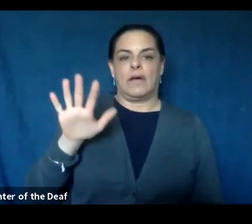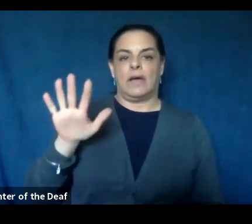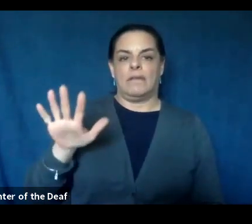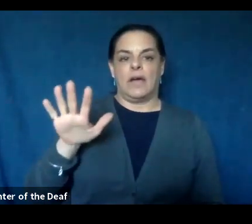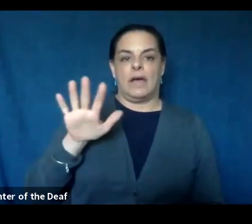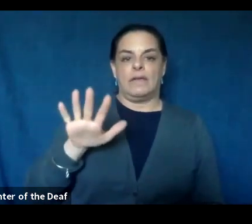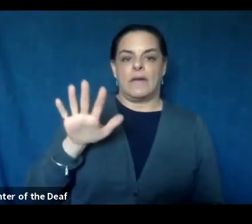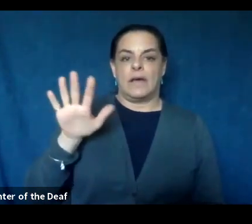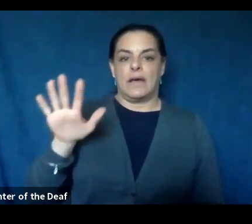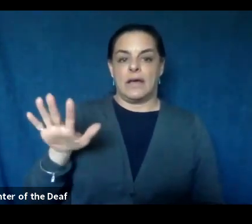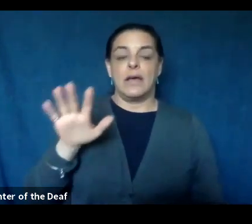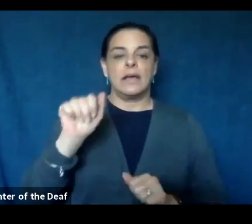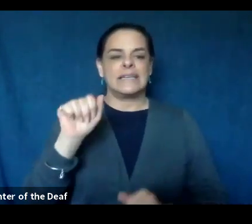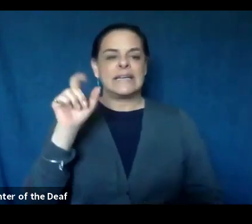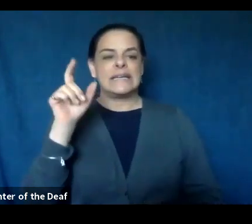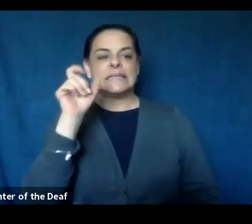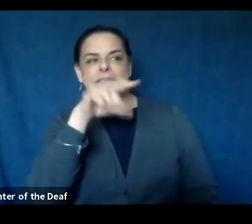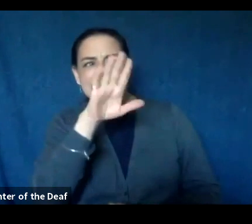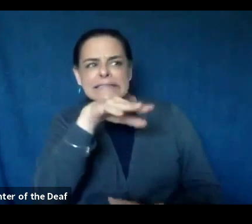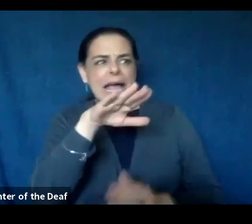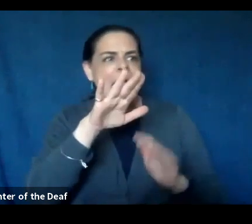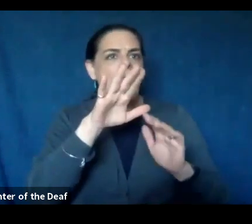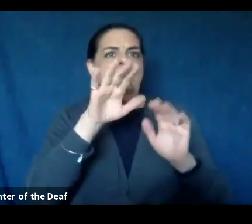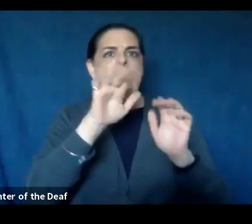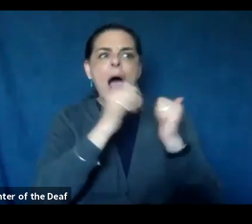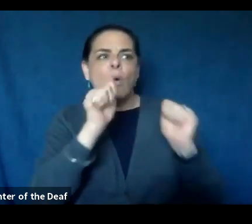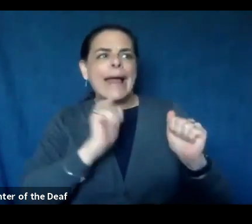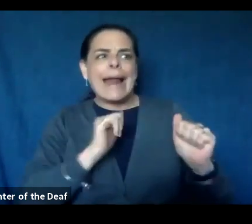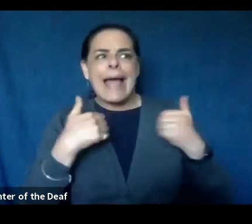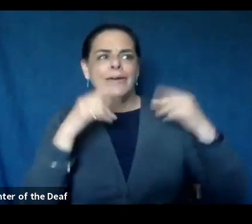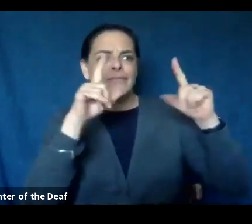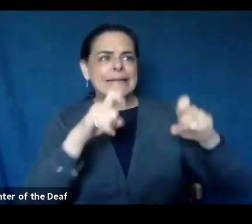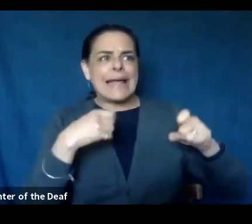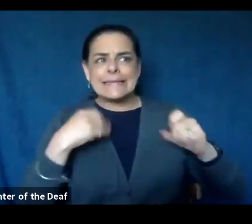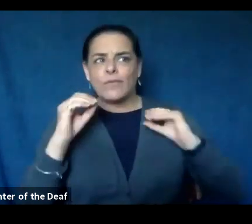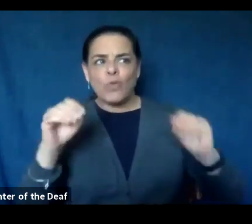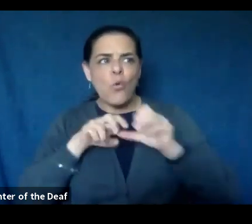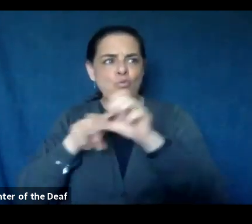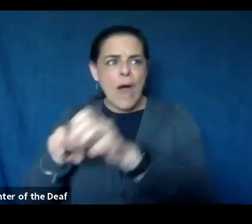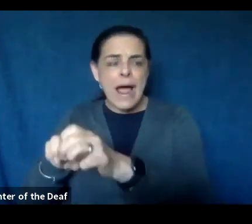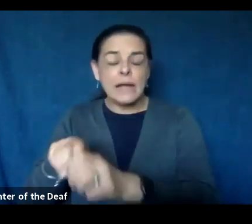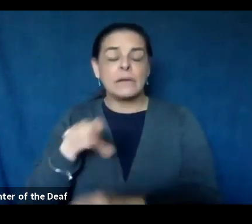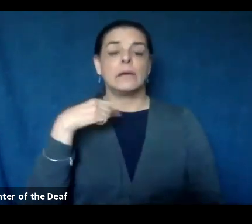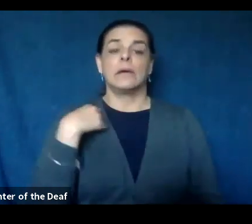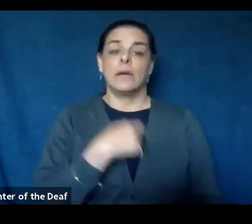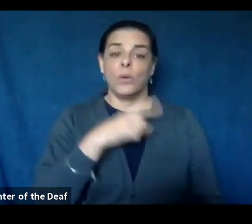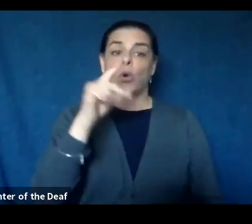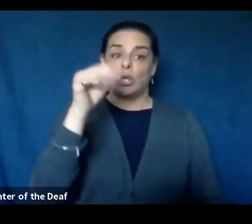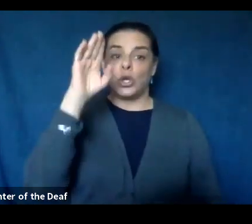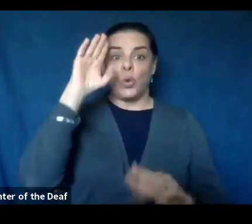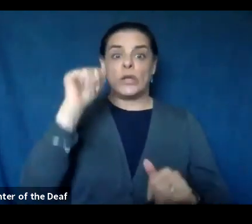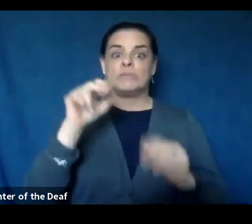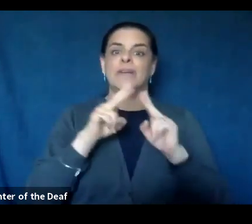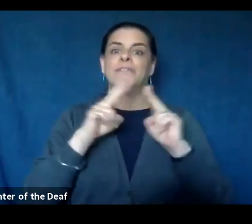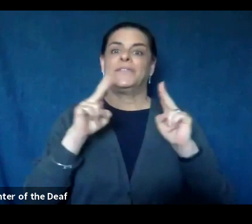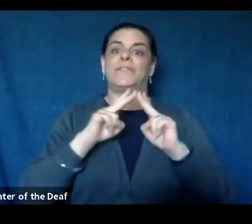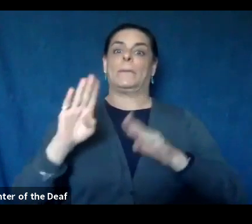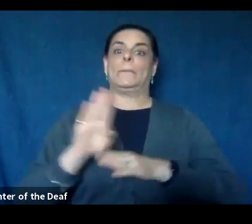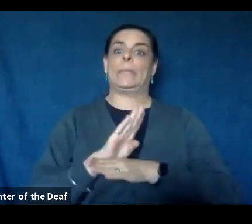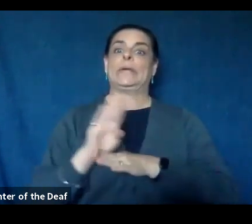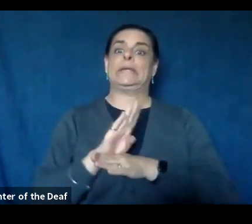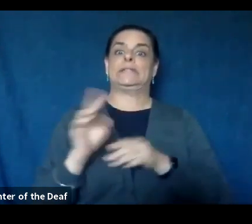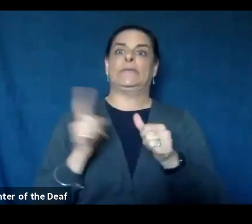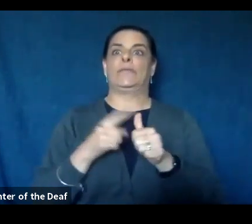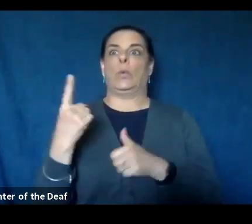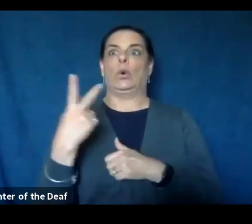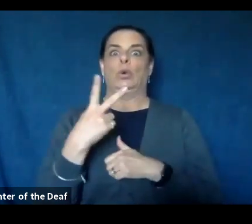865-215-5555 to discuss an alternate testing option. We do expect the volume to be very, very high these first couple of